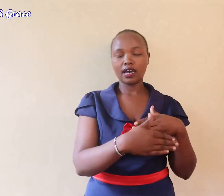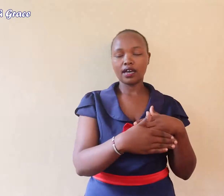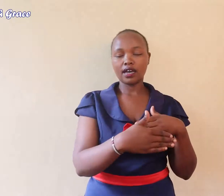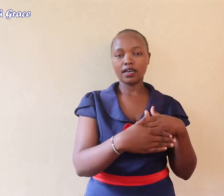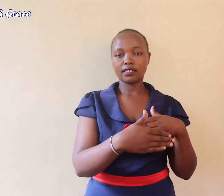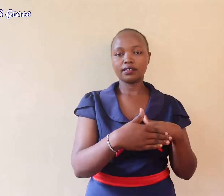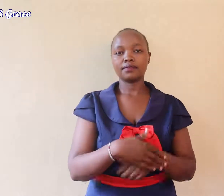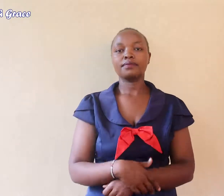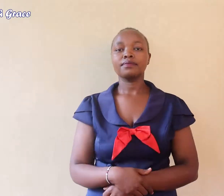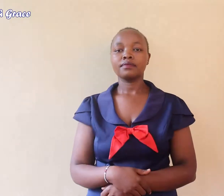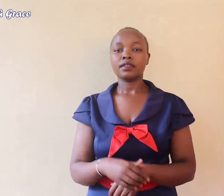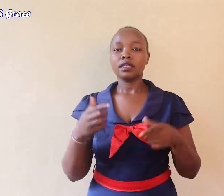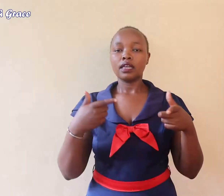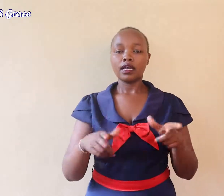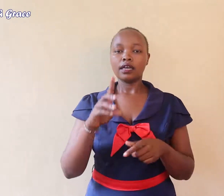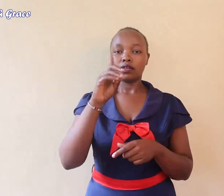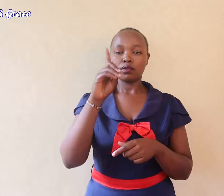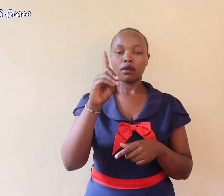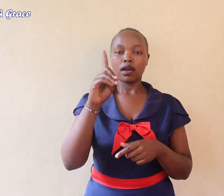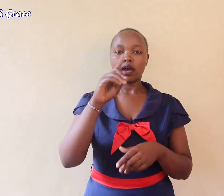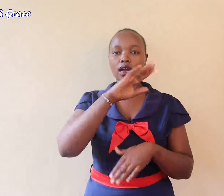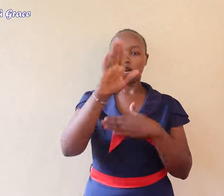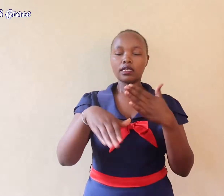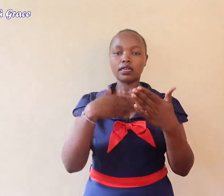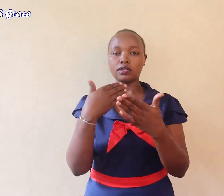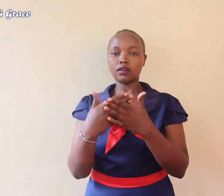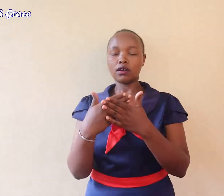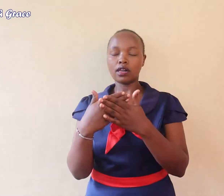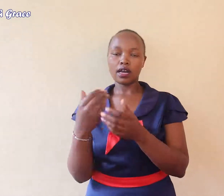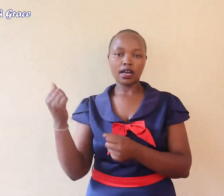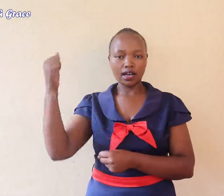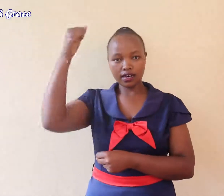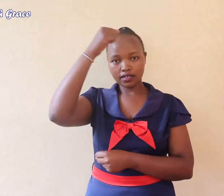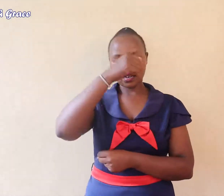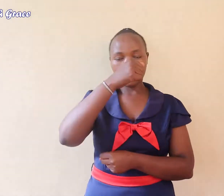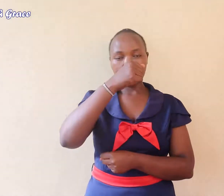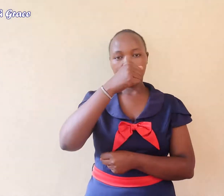nation,ists who become MRSTalk, become one nation,